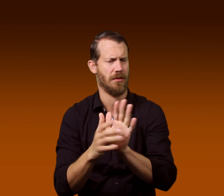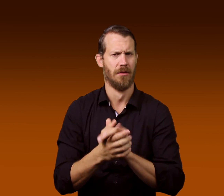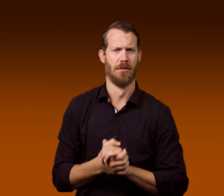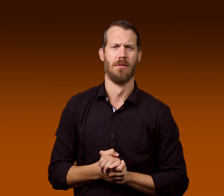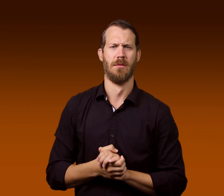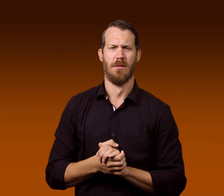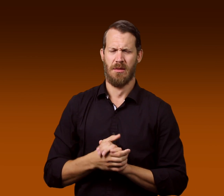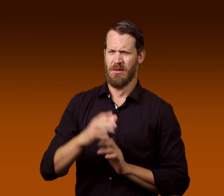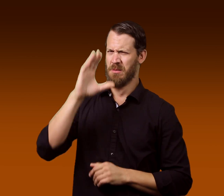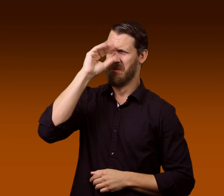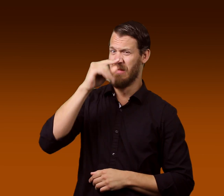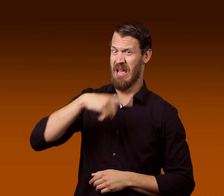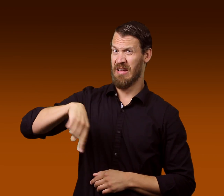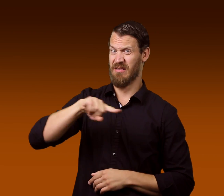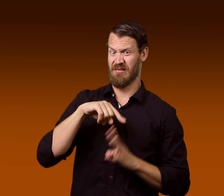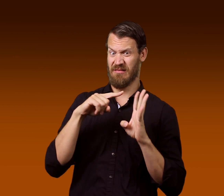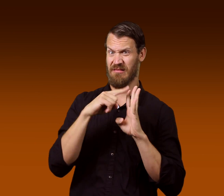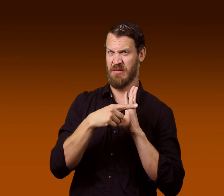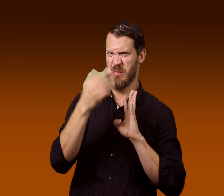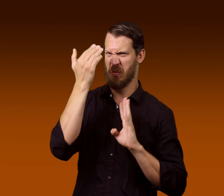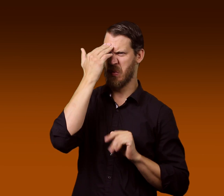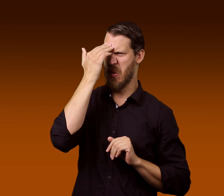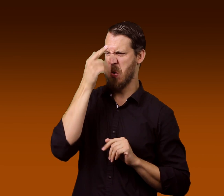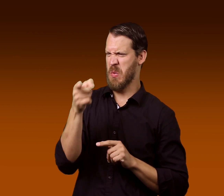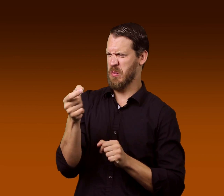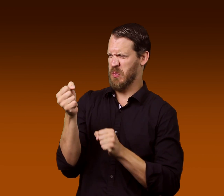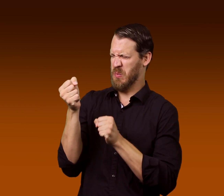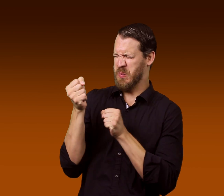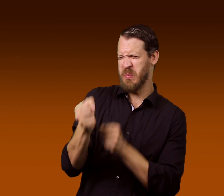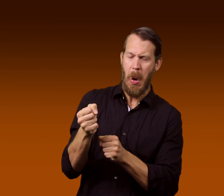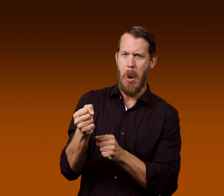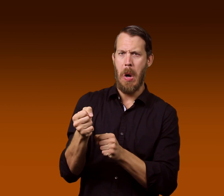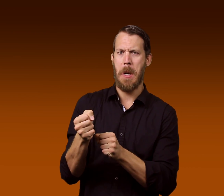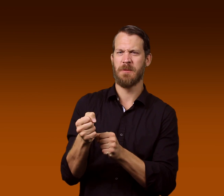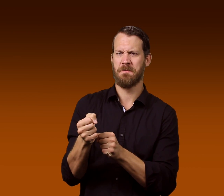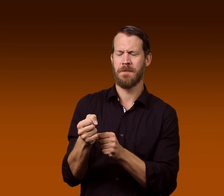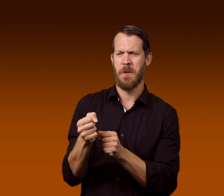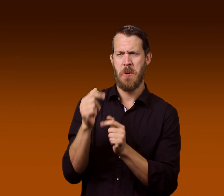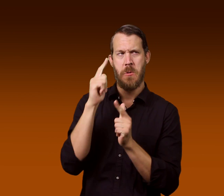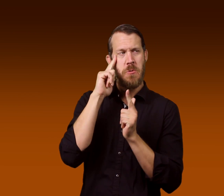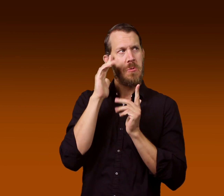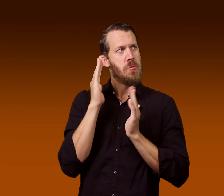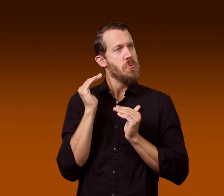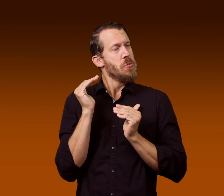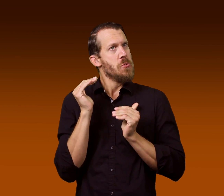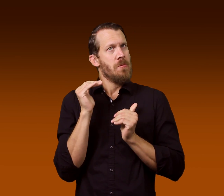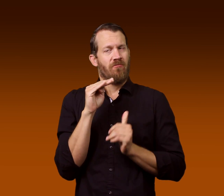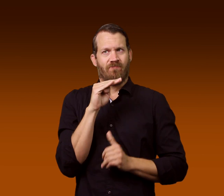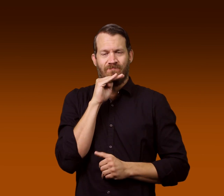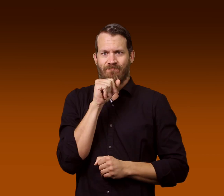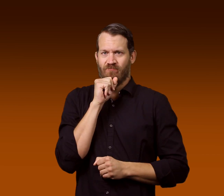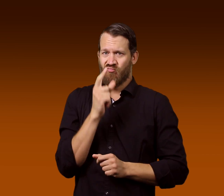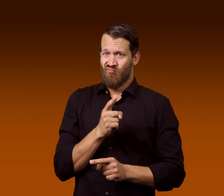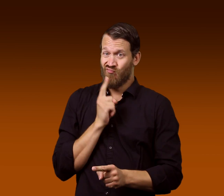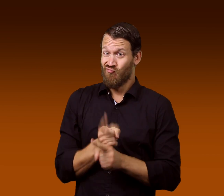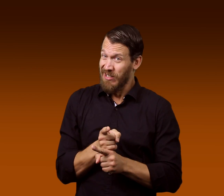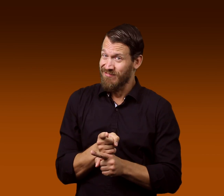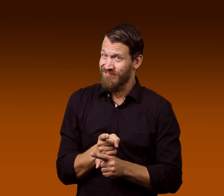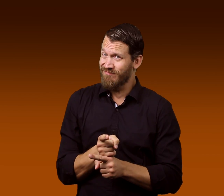to the closet. "If you move it carefully, it will not wake up." The men knew how strong the broom was and